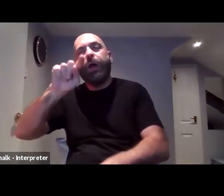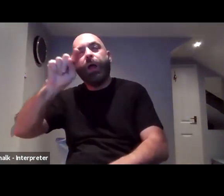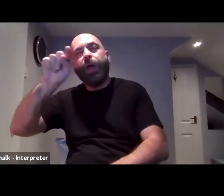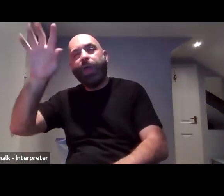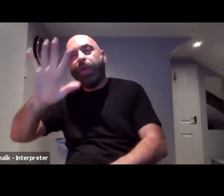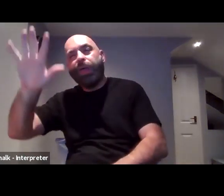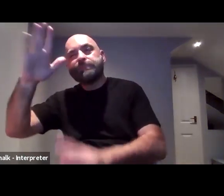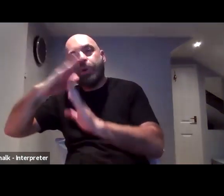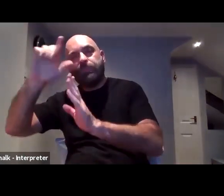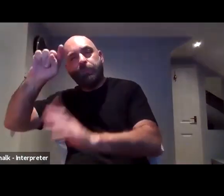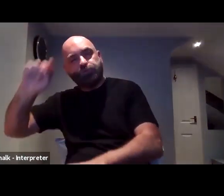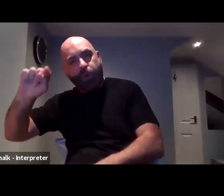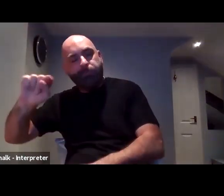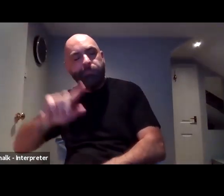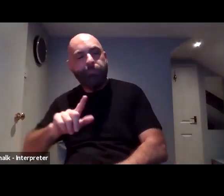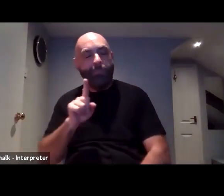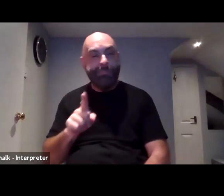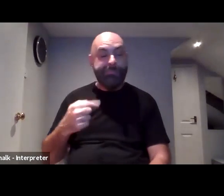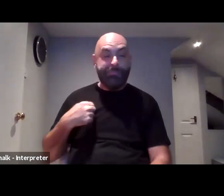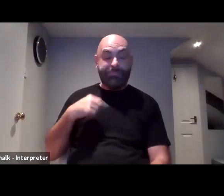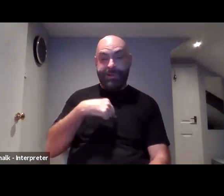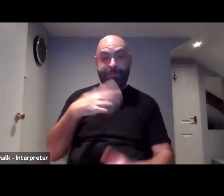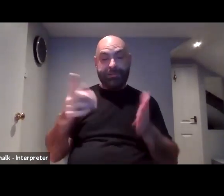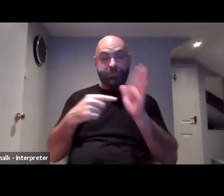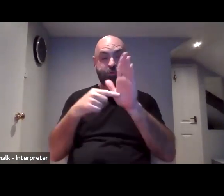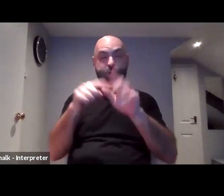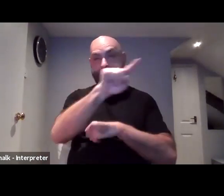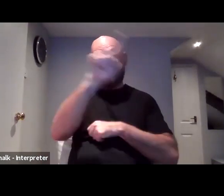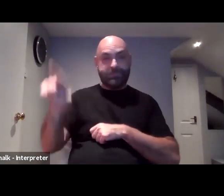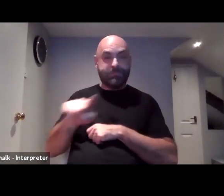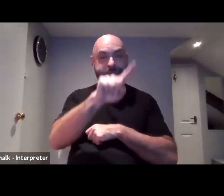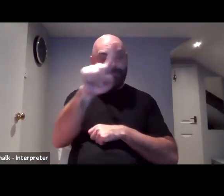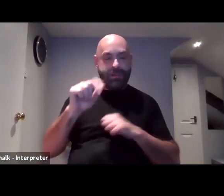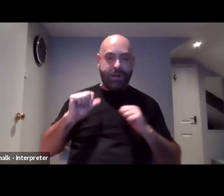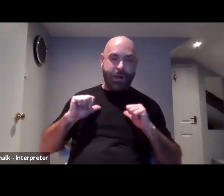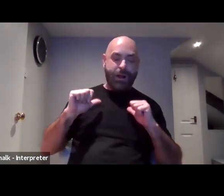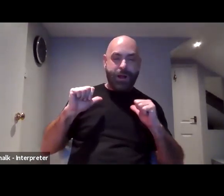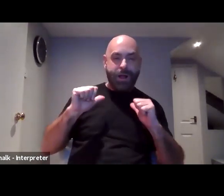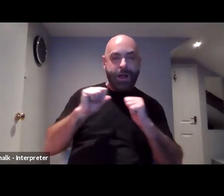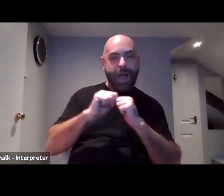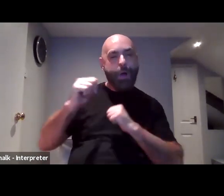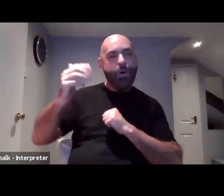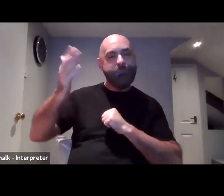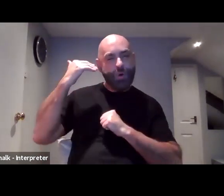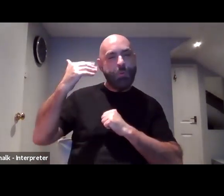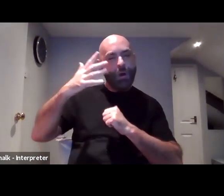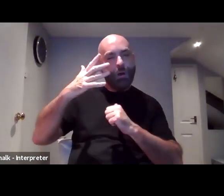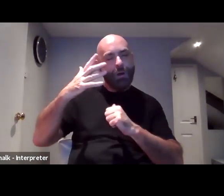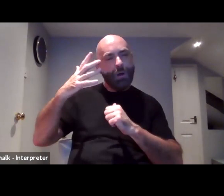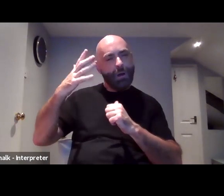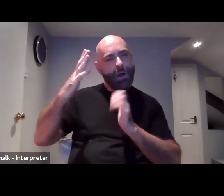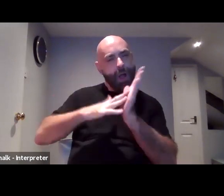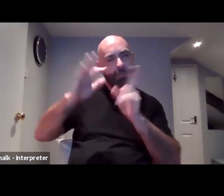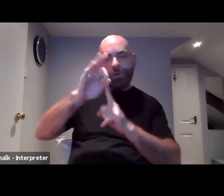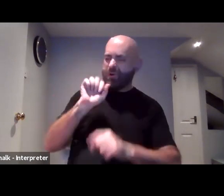here at the very top. I showed a version of this graph to a former government minister and said,